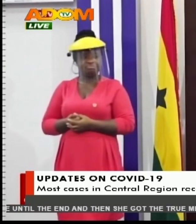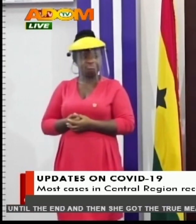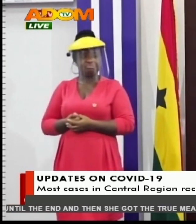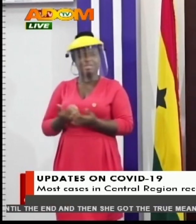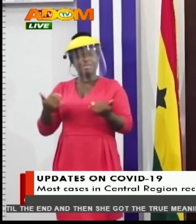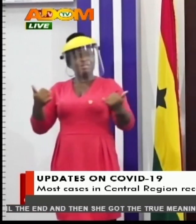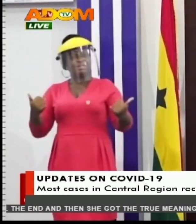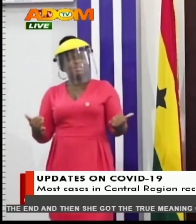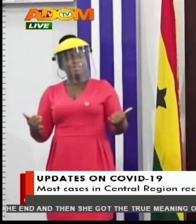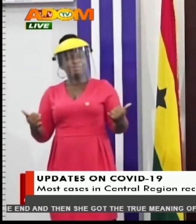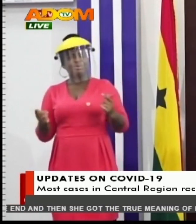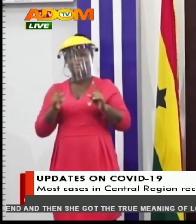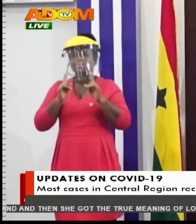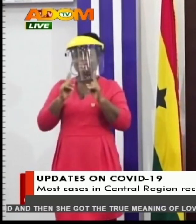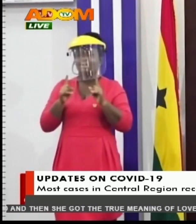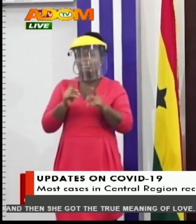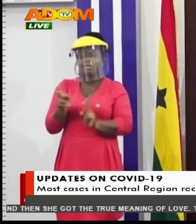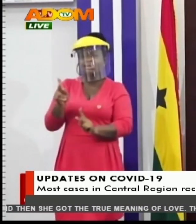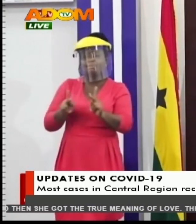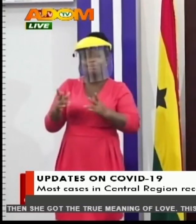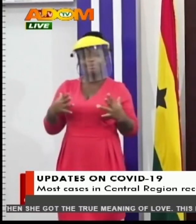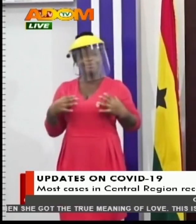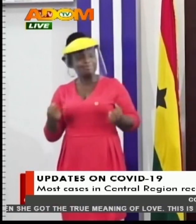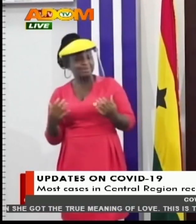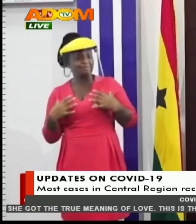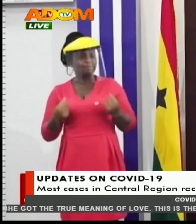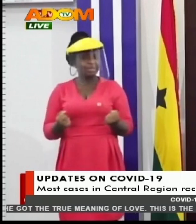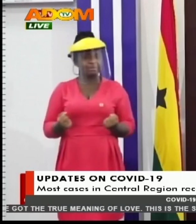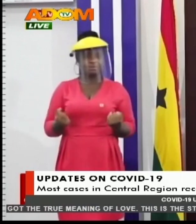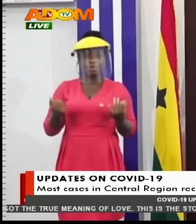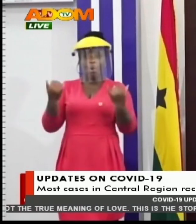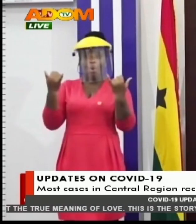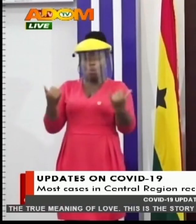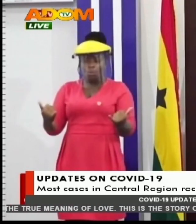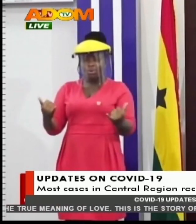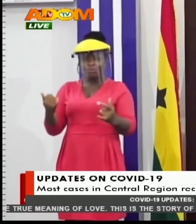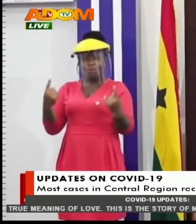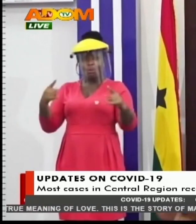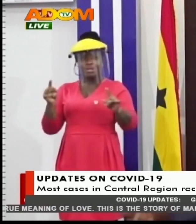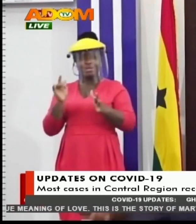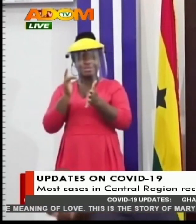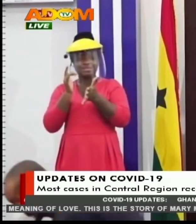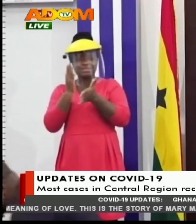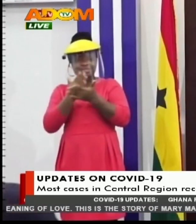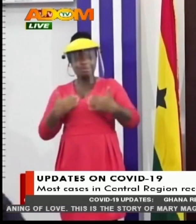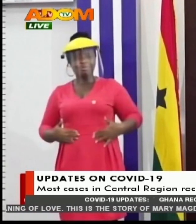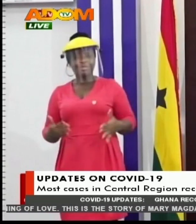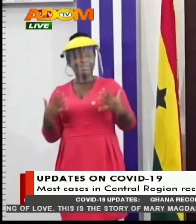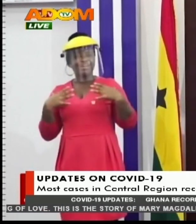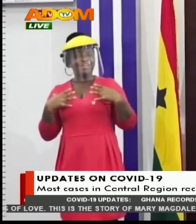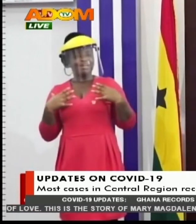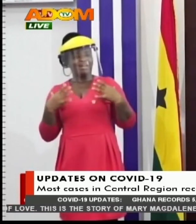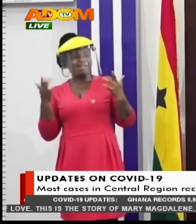experience. So from the beginning, when we have 1, 2, 3, you are not expecting any major recoveries in the first 1